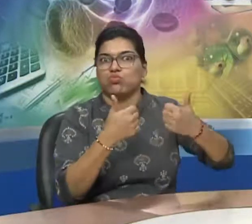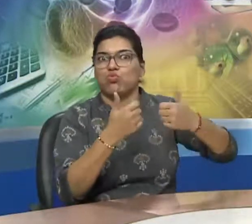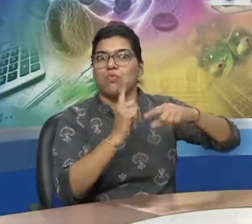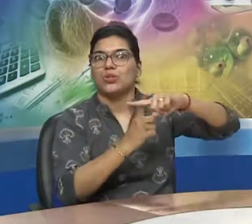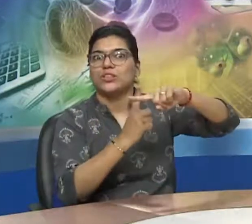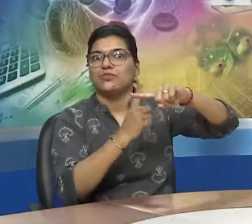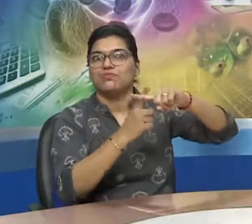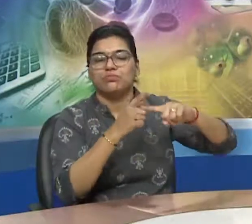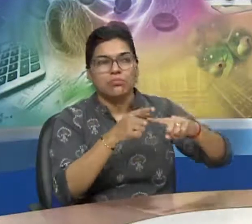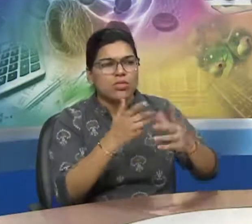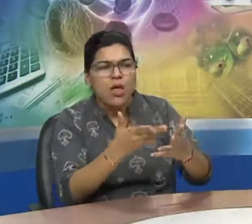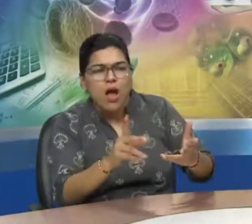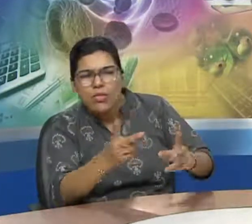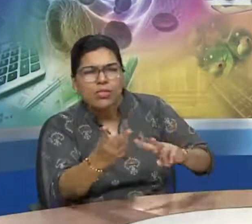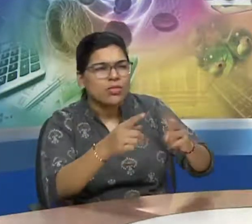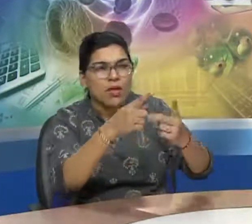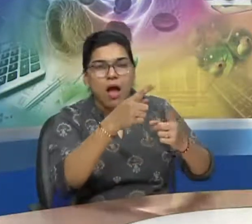as rude.